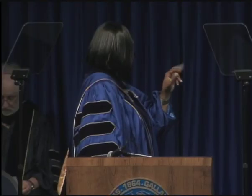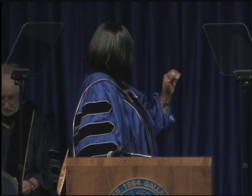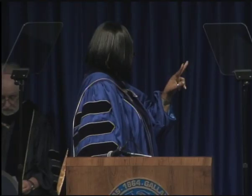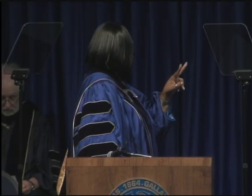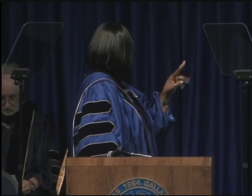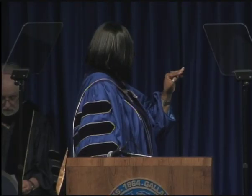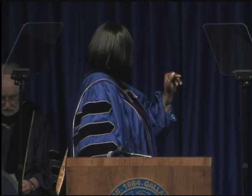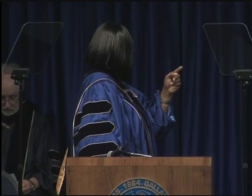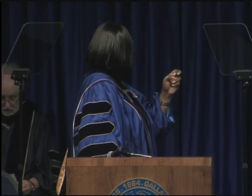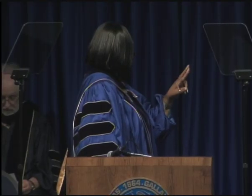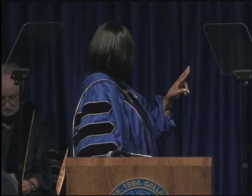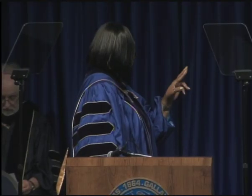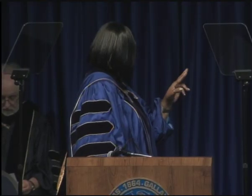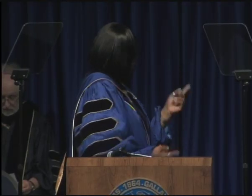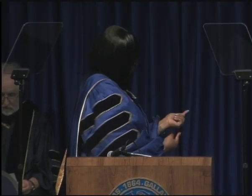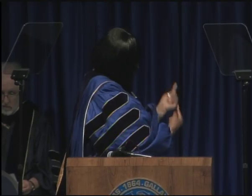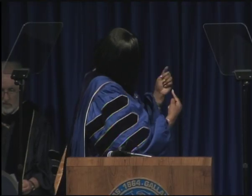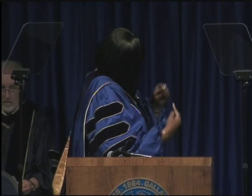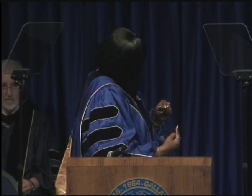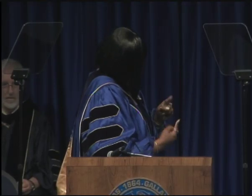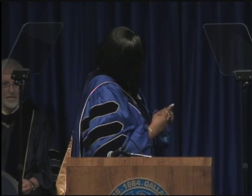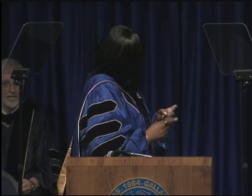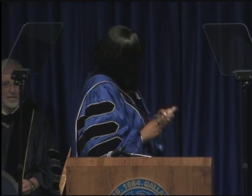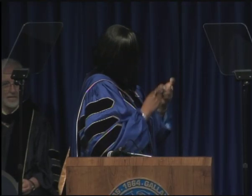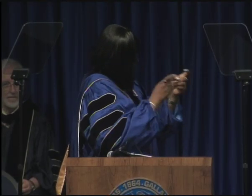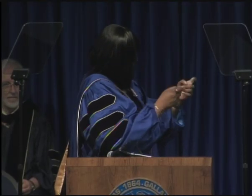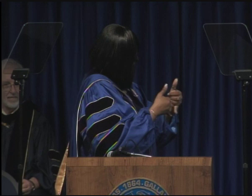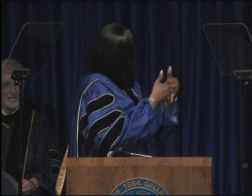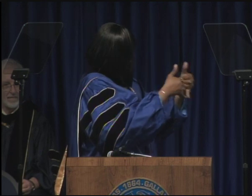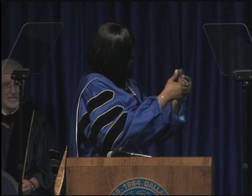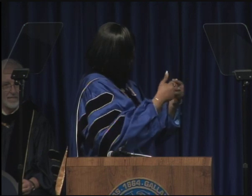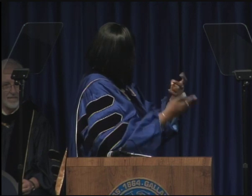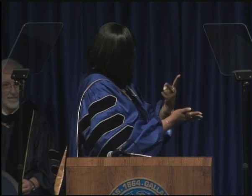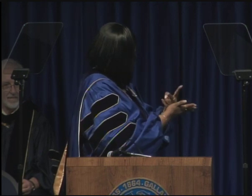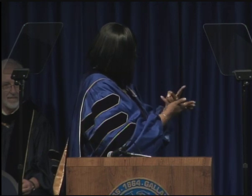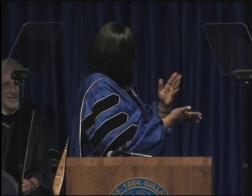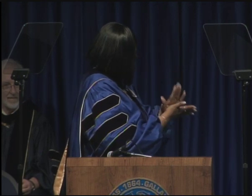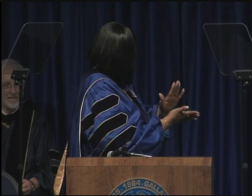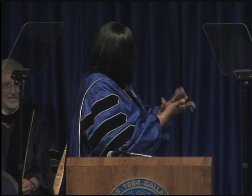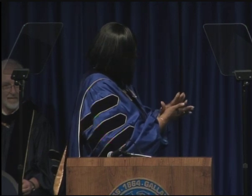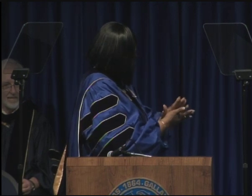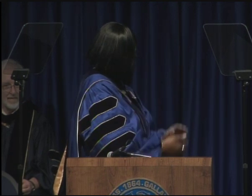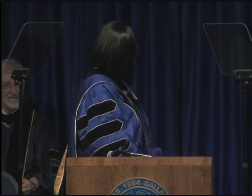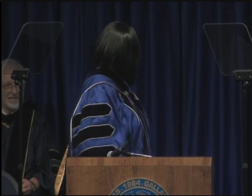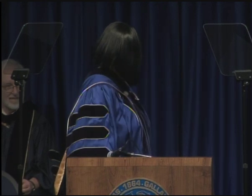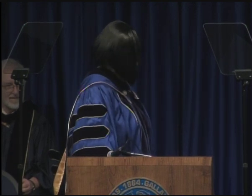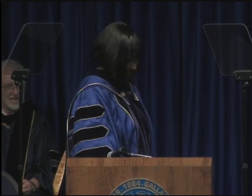Will Dr. Gaurav Mathur return to present awards from the graduate school?